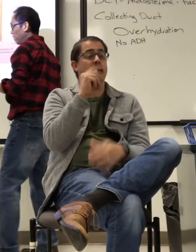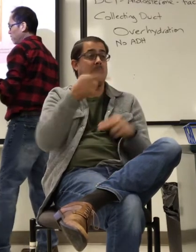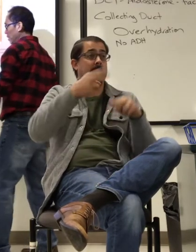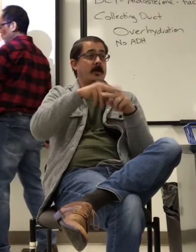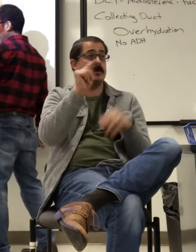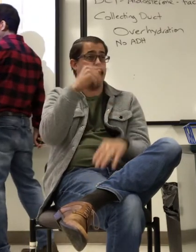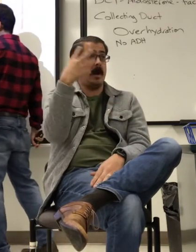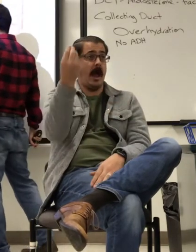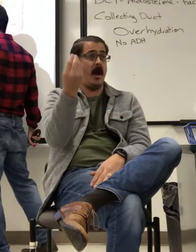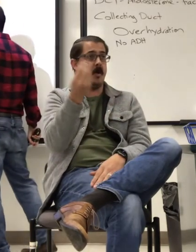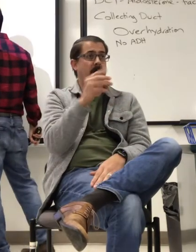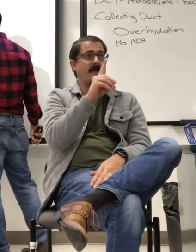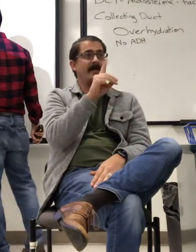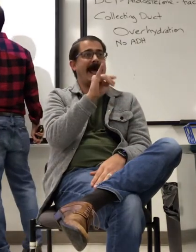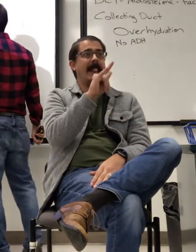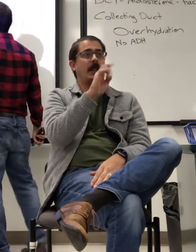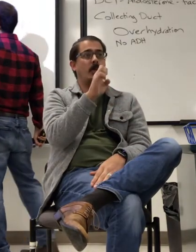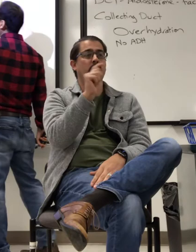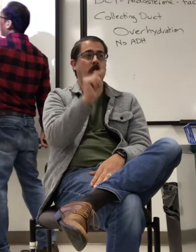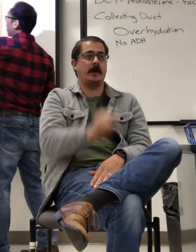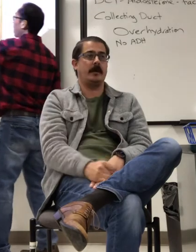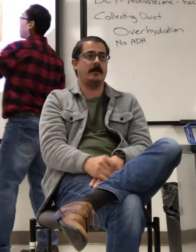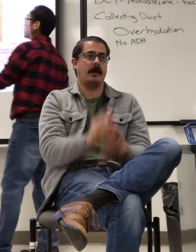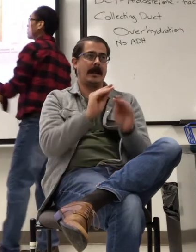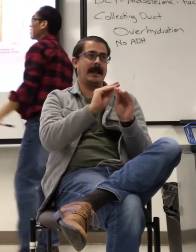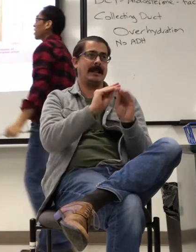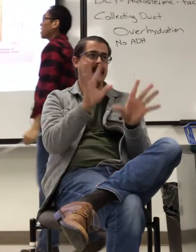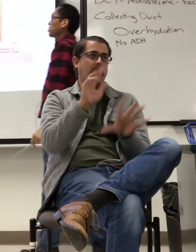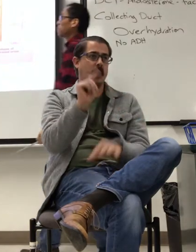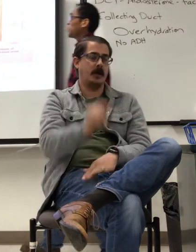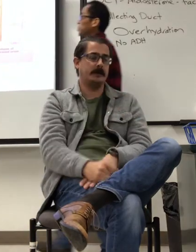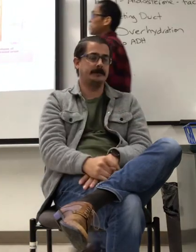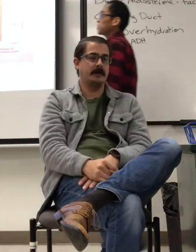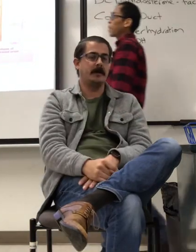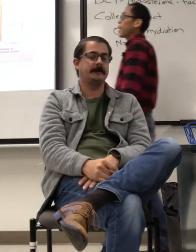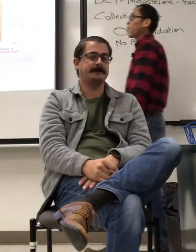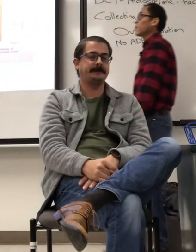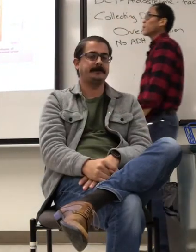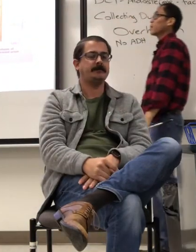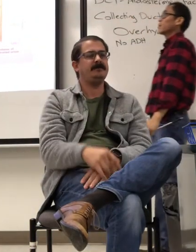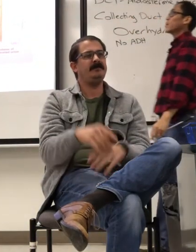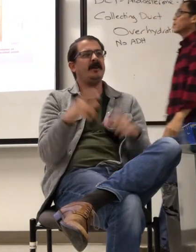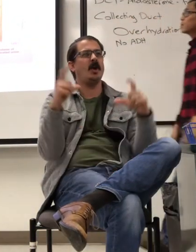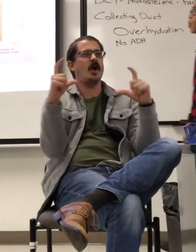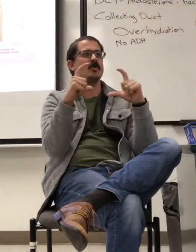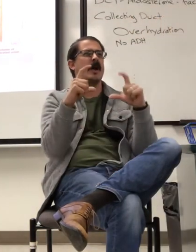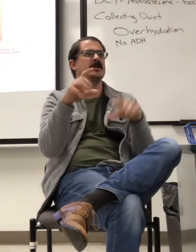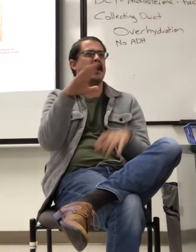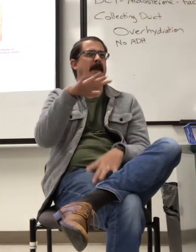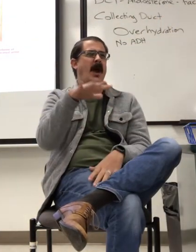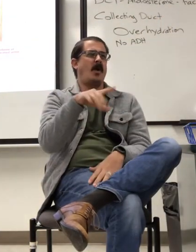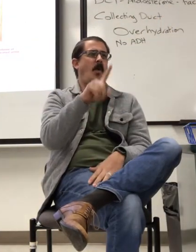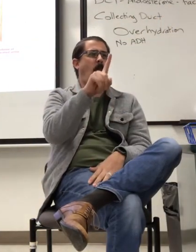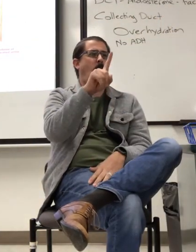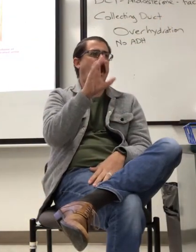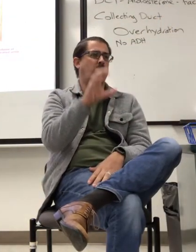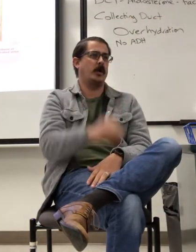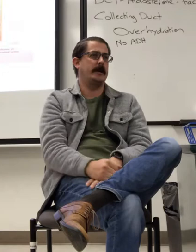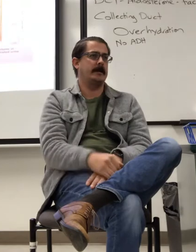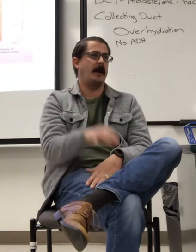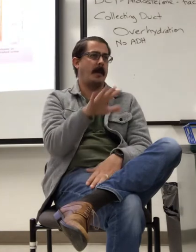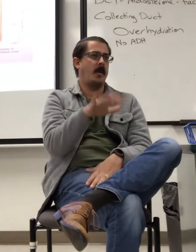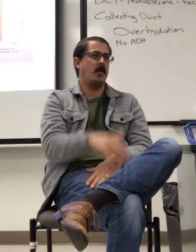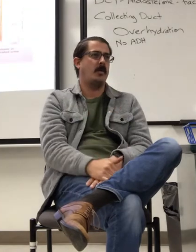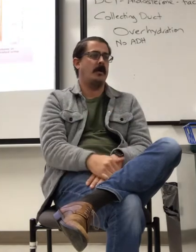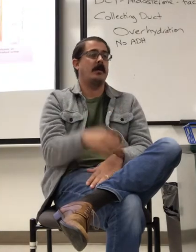output of dilute urine. And so basically the concentration is around 100,